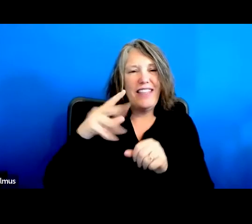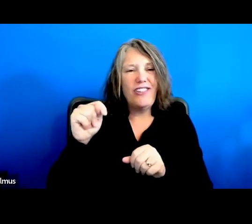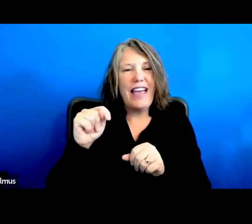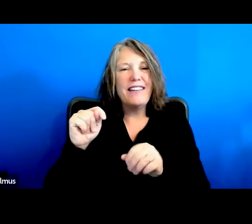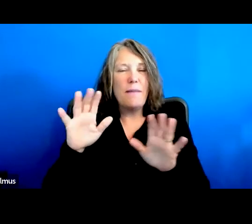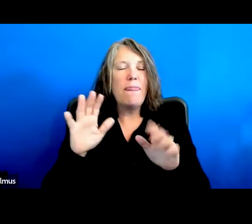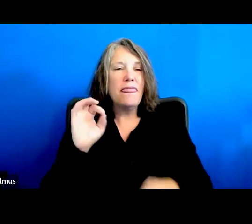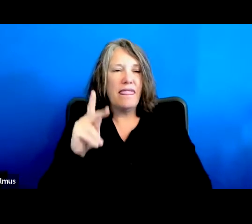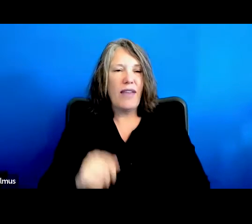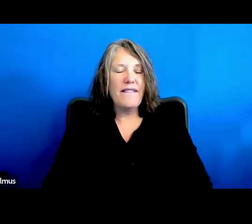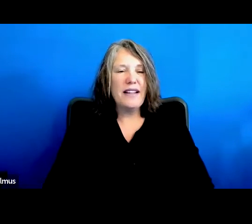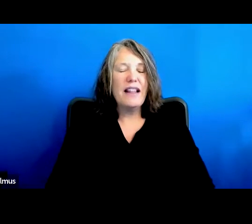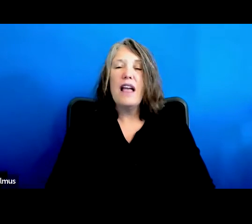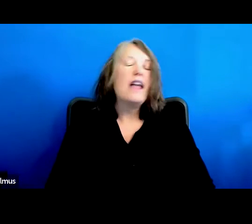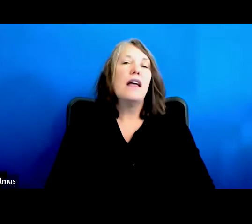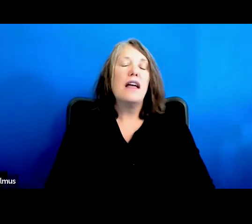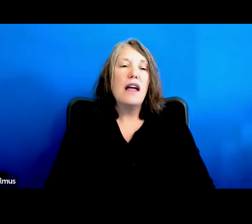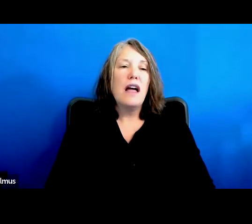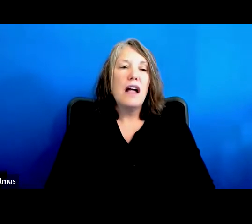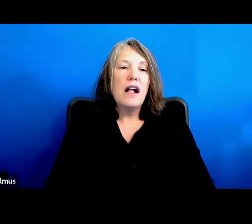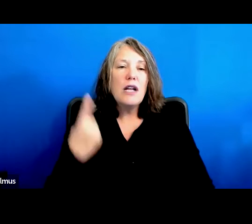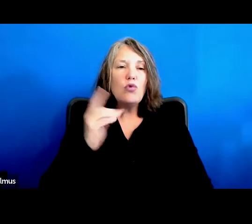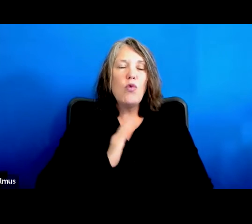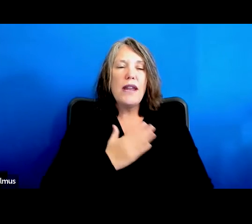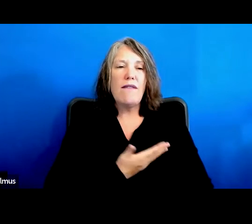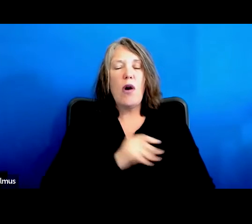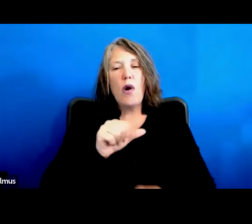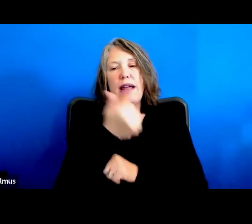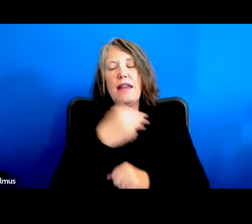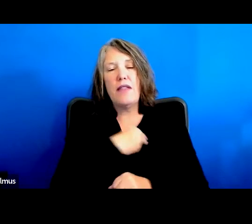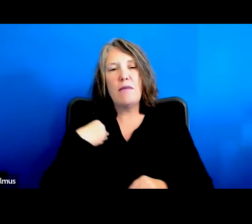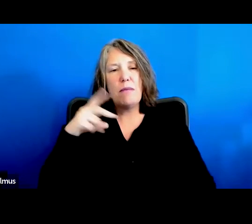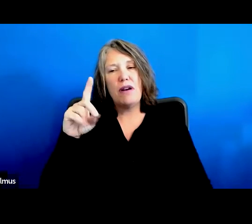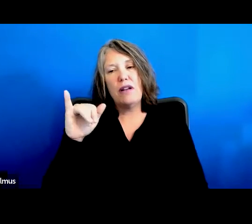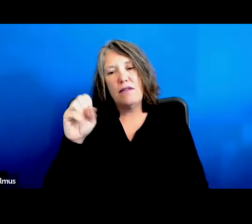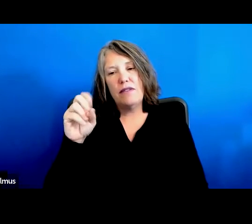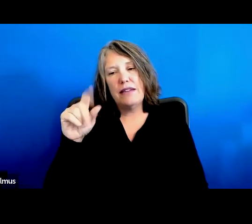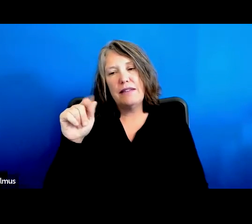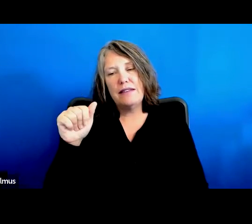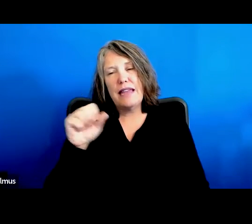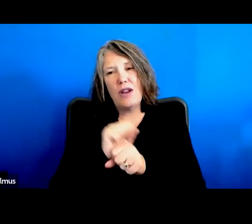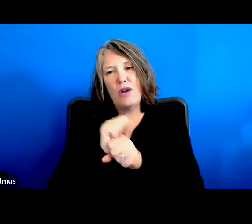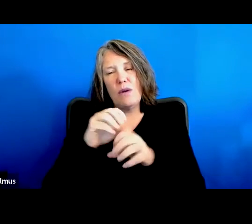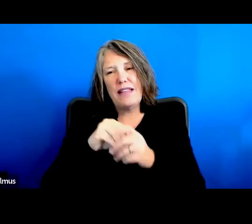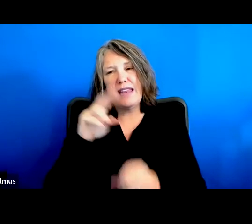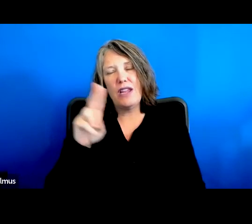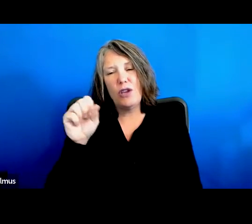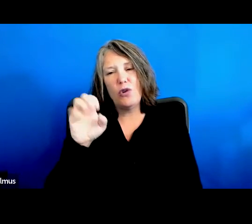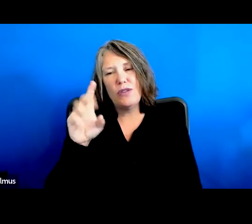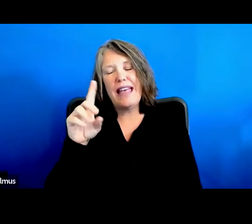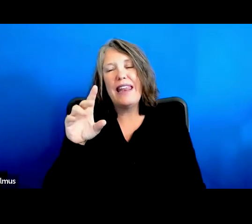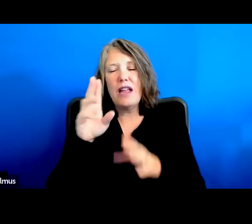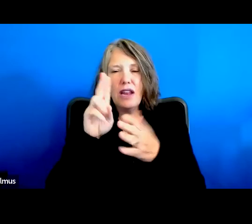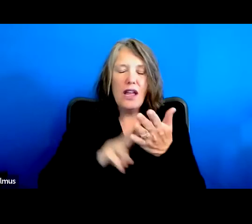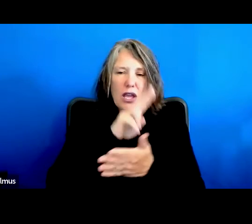mso.umt.edu. Because one of our another member of DisDATA works at a University Center for